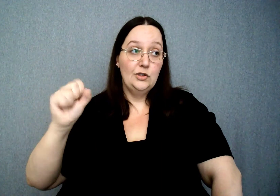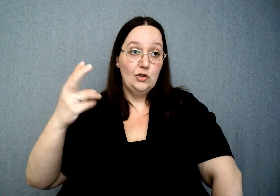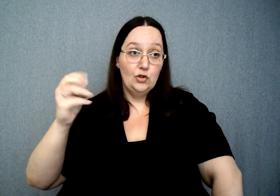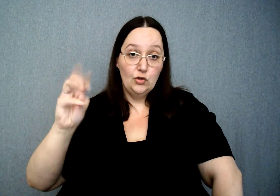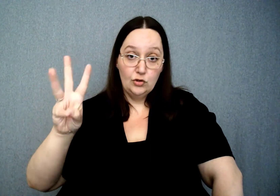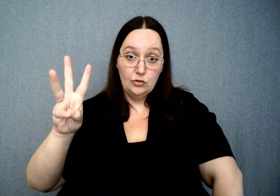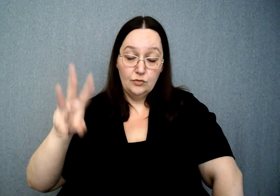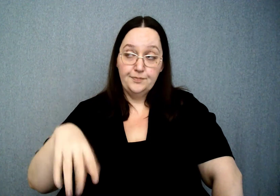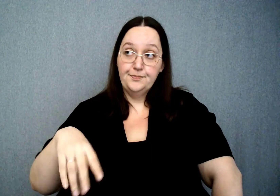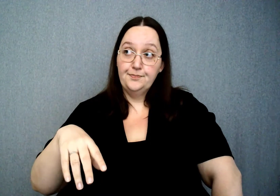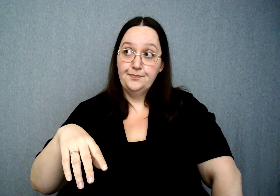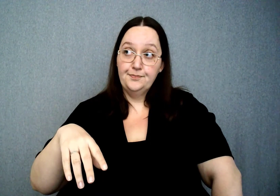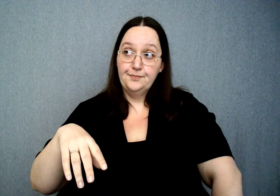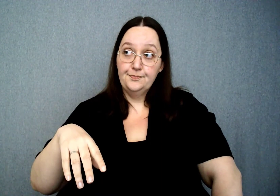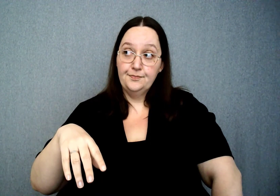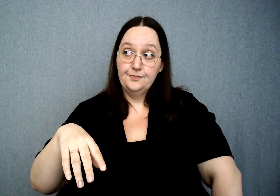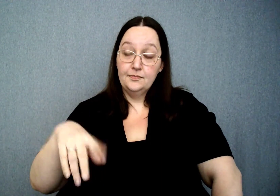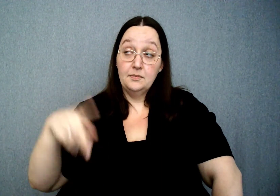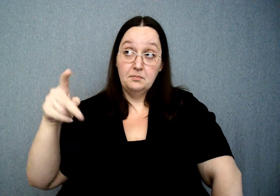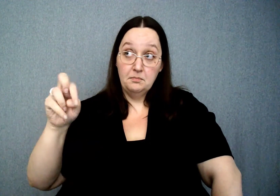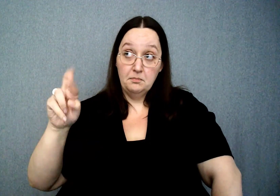play, show,